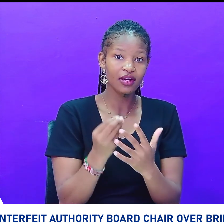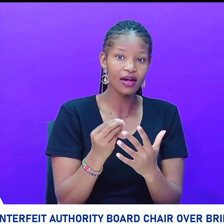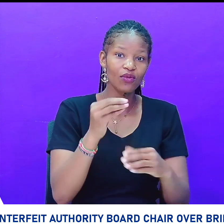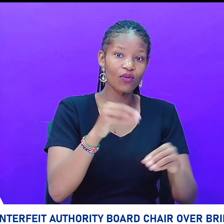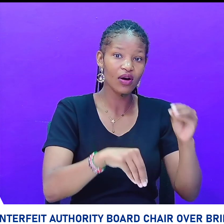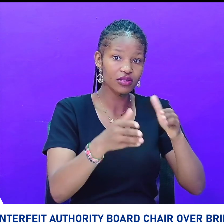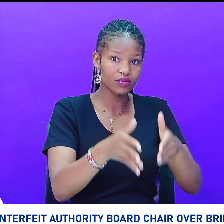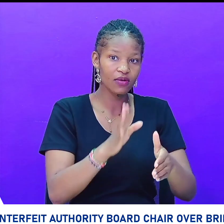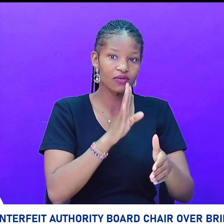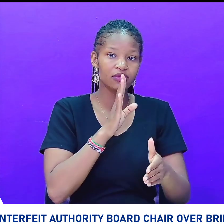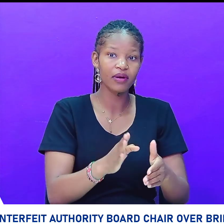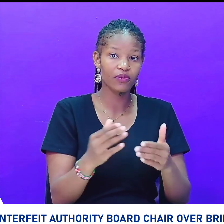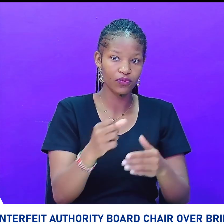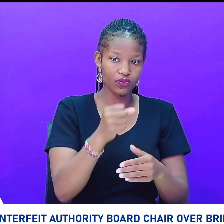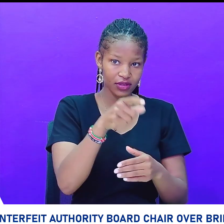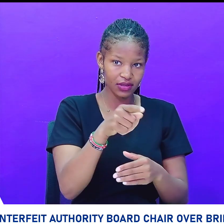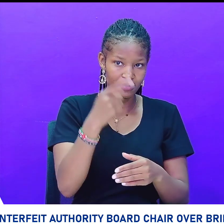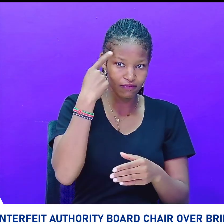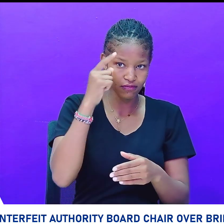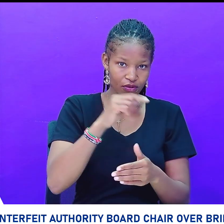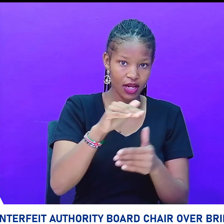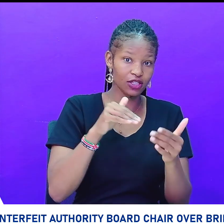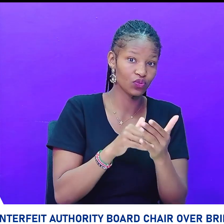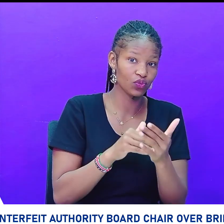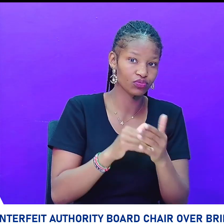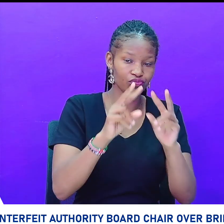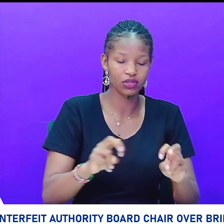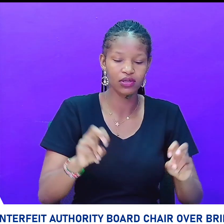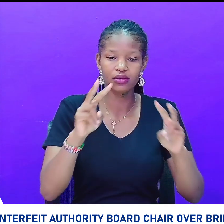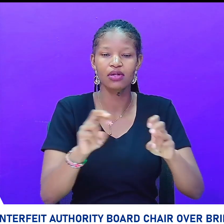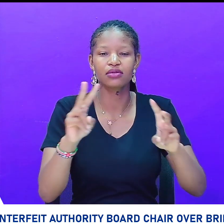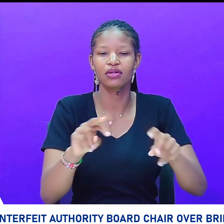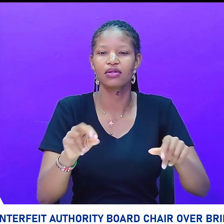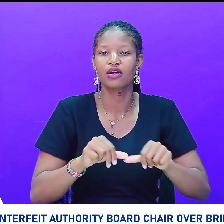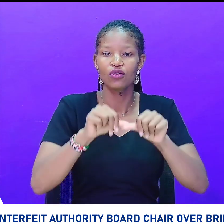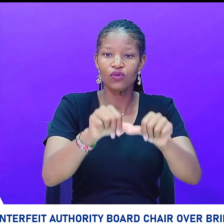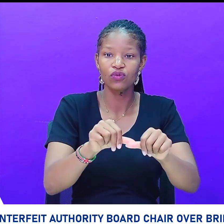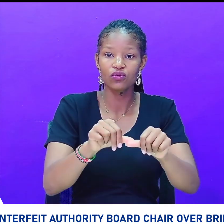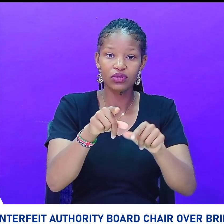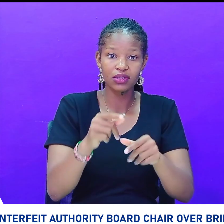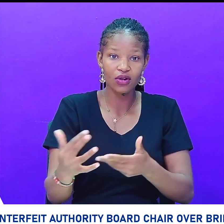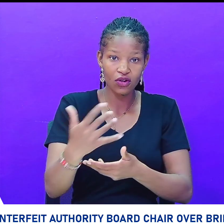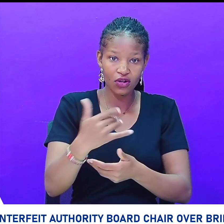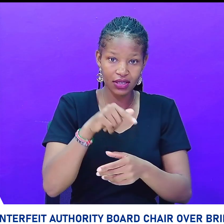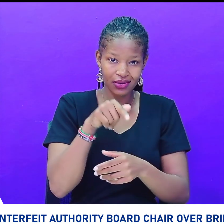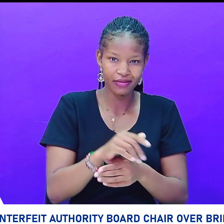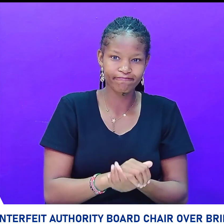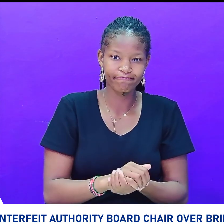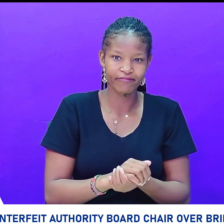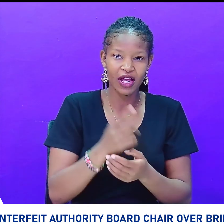Kabeabea has been arrested and is currently being held at the Integrity Center as investigations